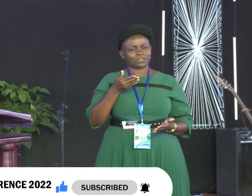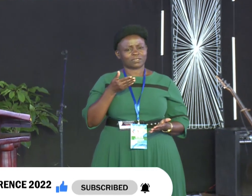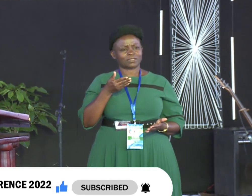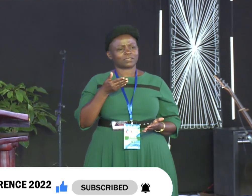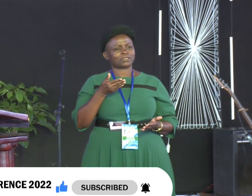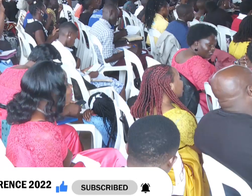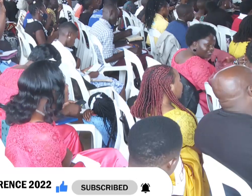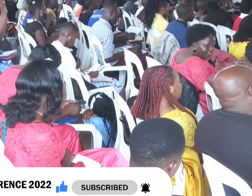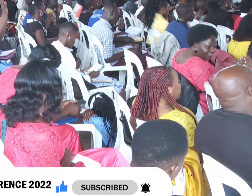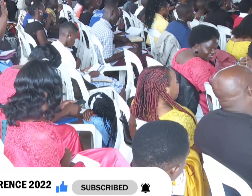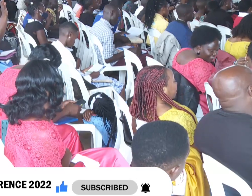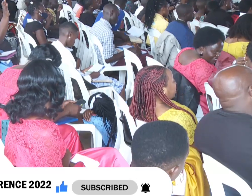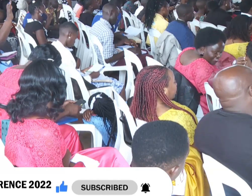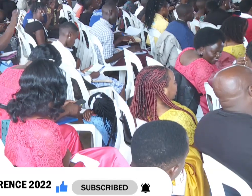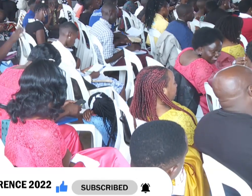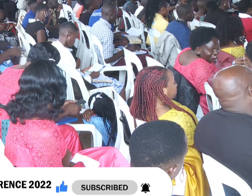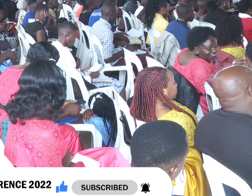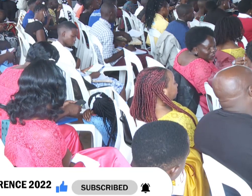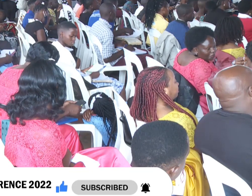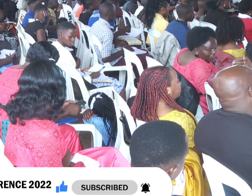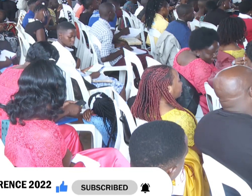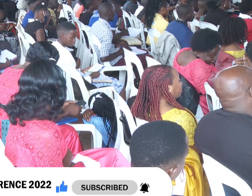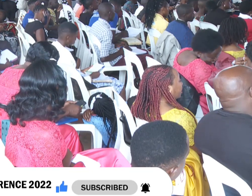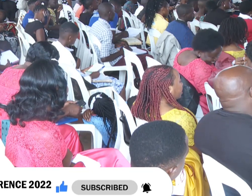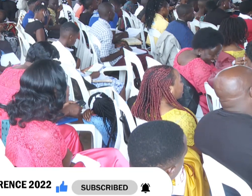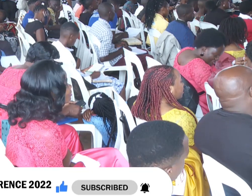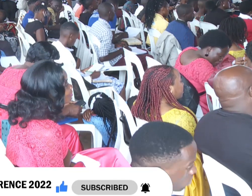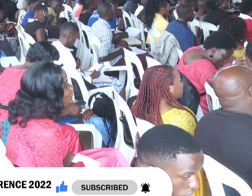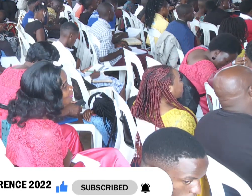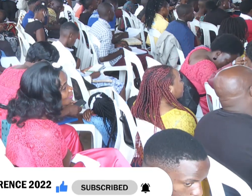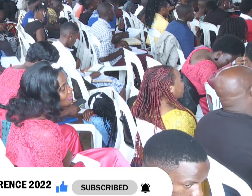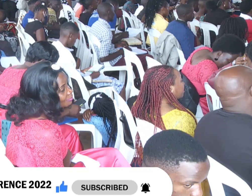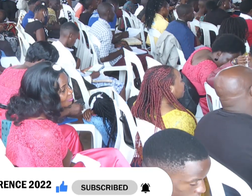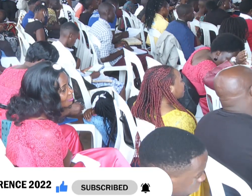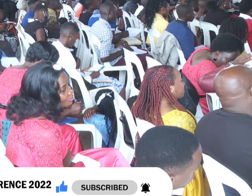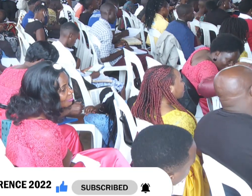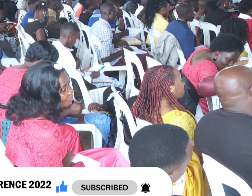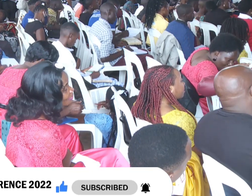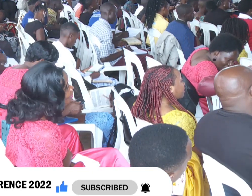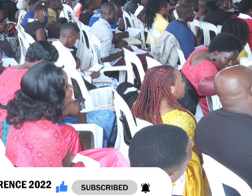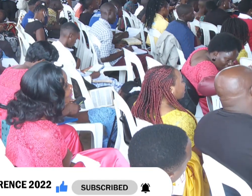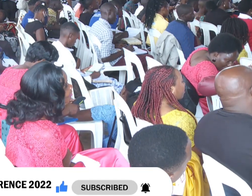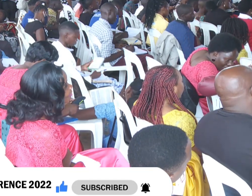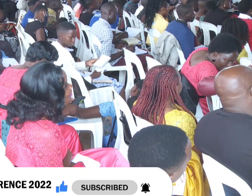He says, your word I've hidden in my heart.